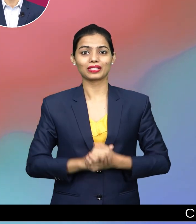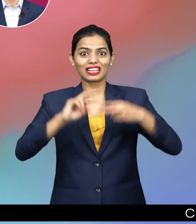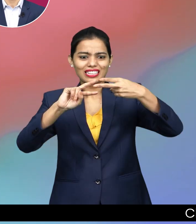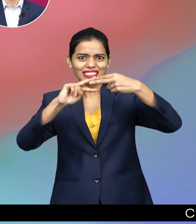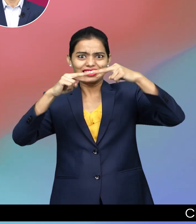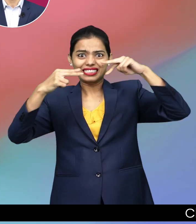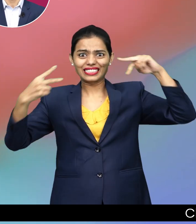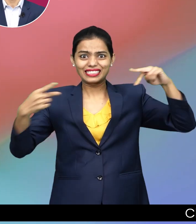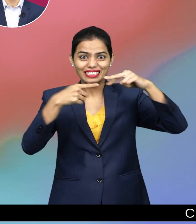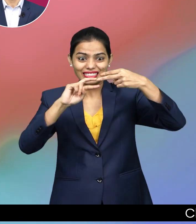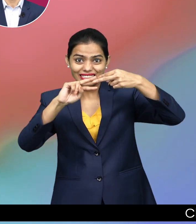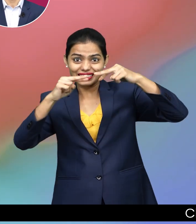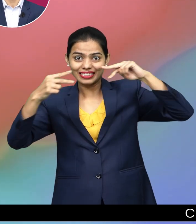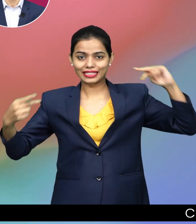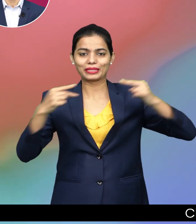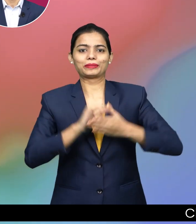chromosomes,